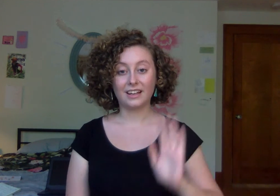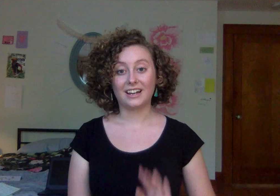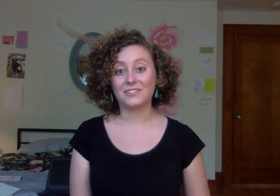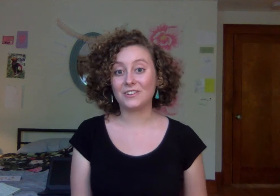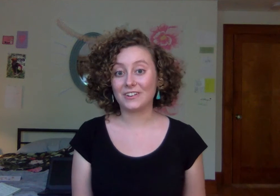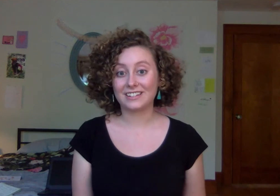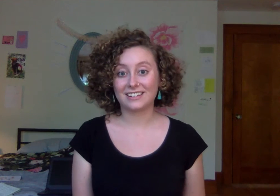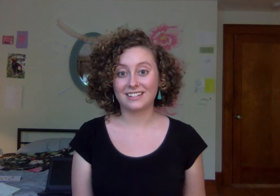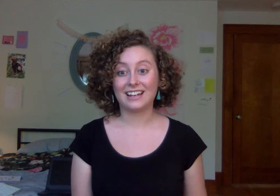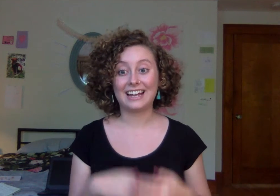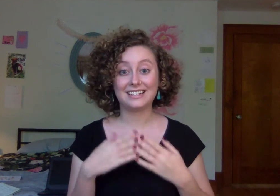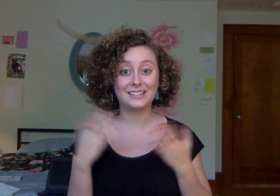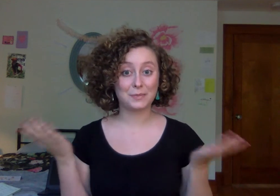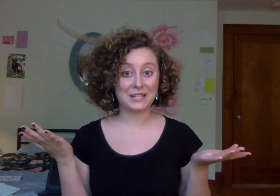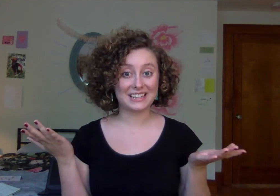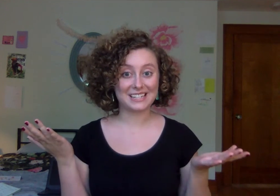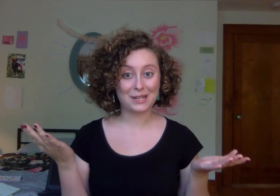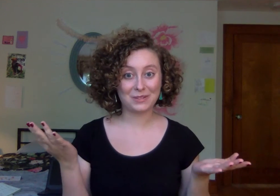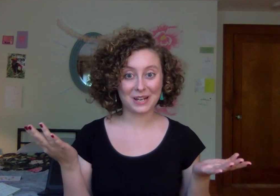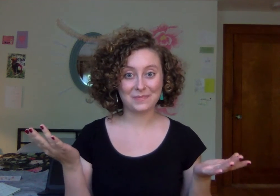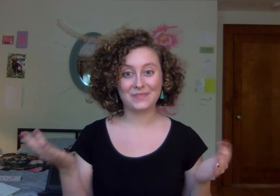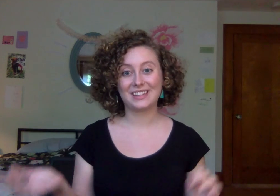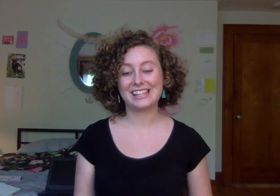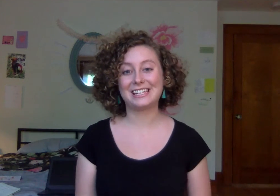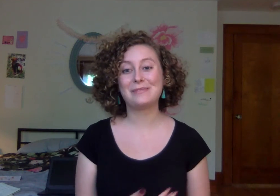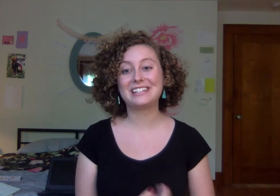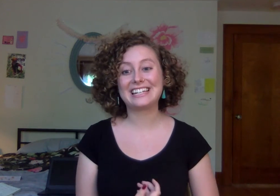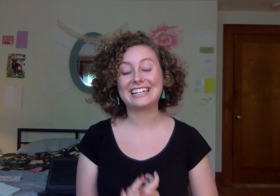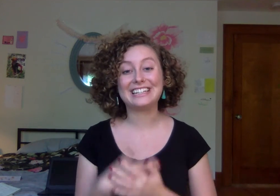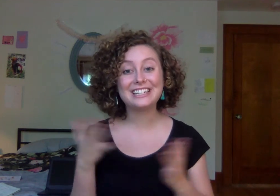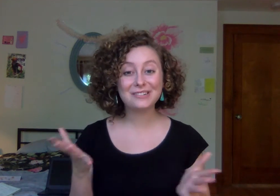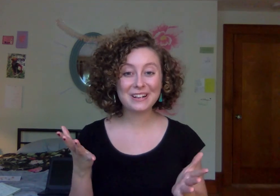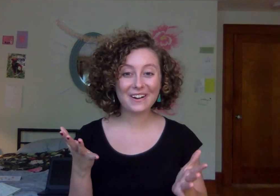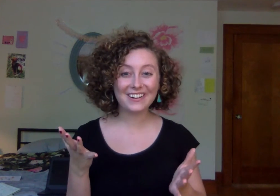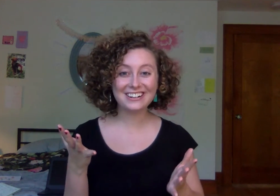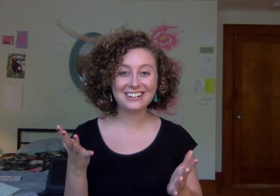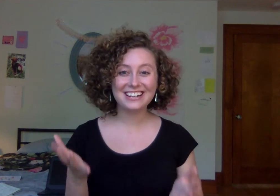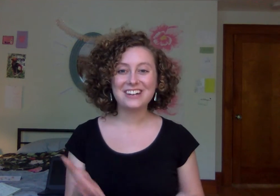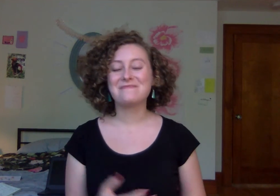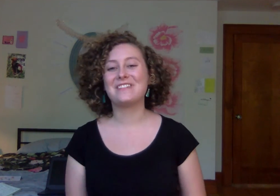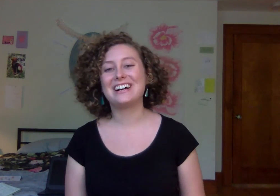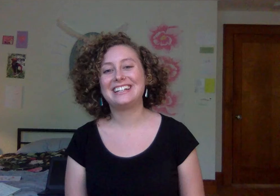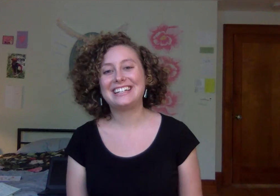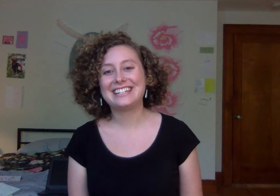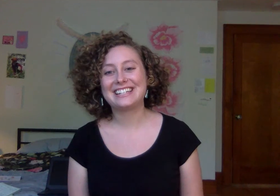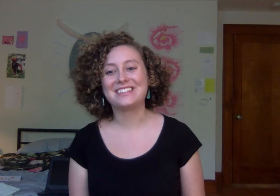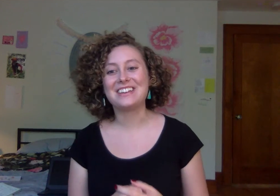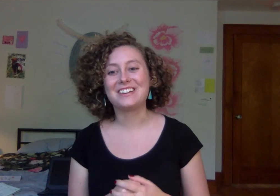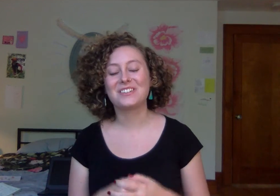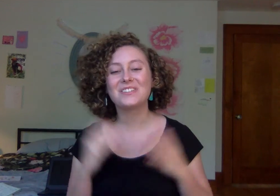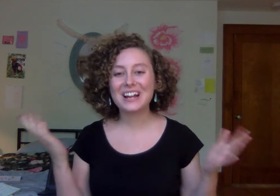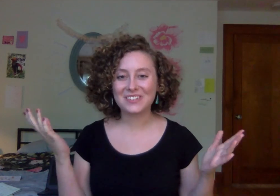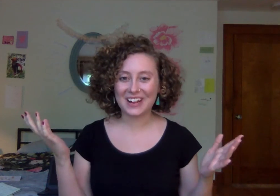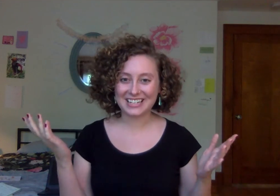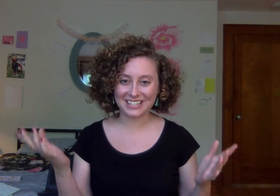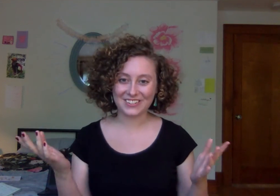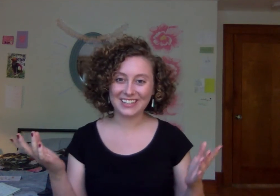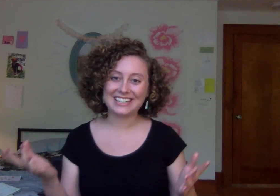And you noticed I didn't speak at the same time. This makes it a little bit harder, but it's the correct way to do it in